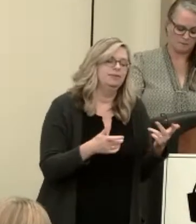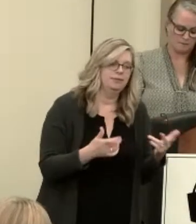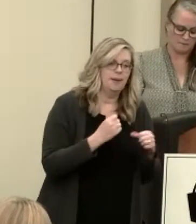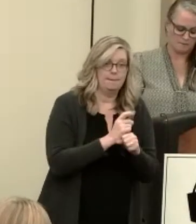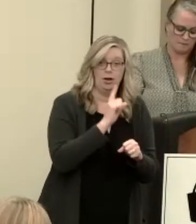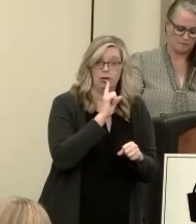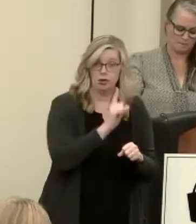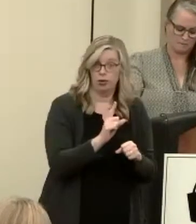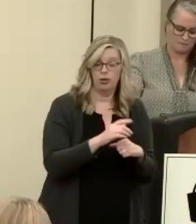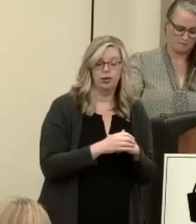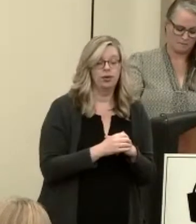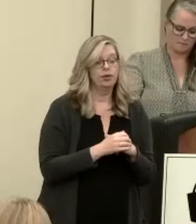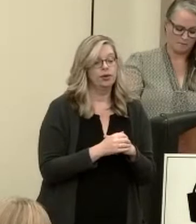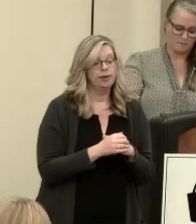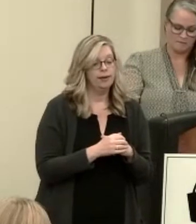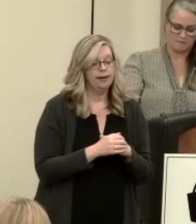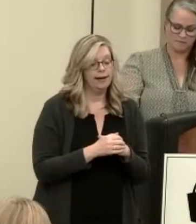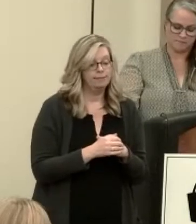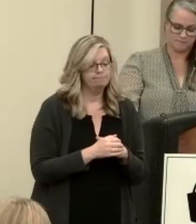ensure that there is